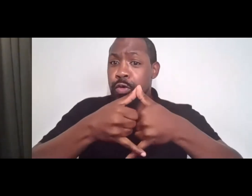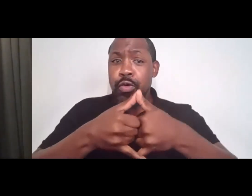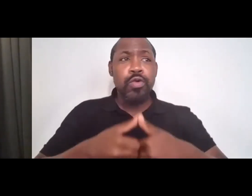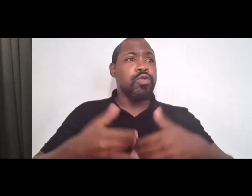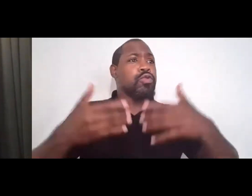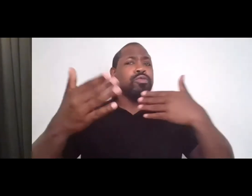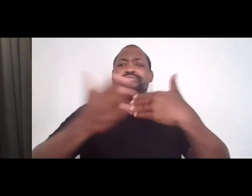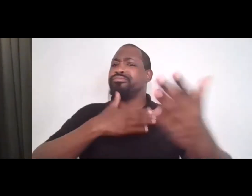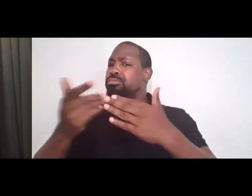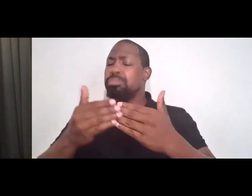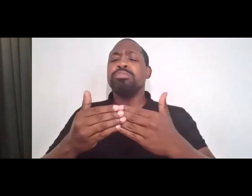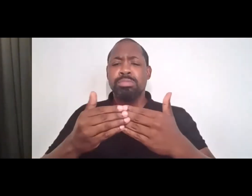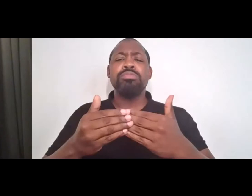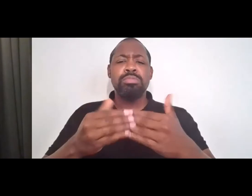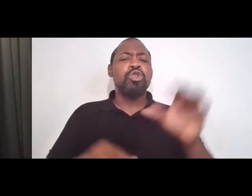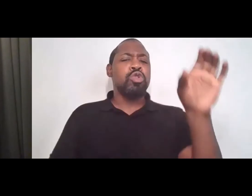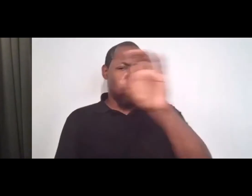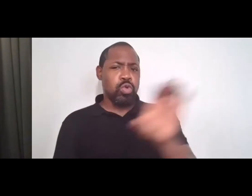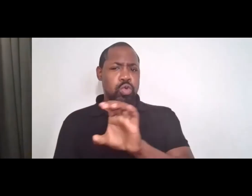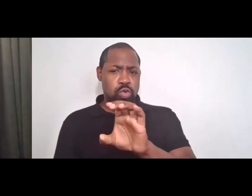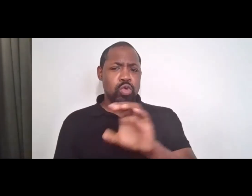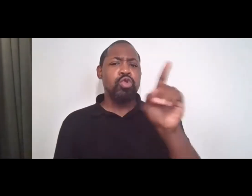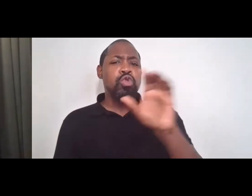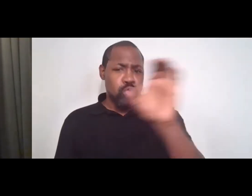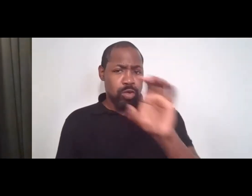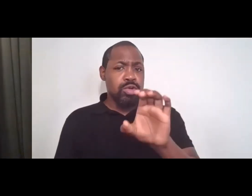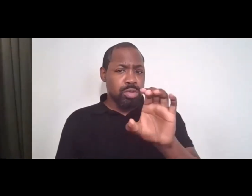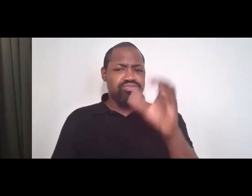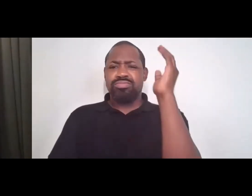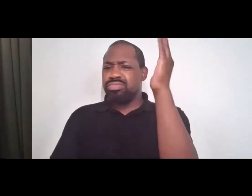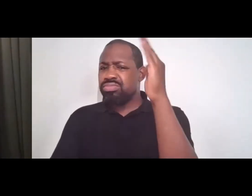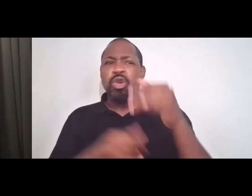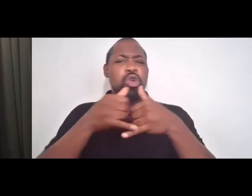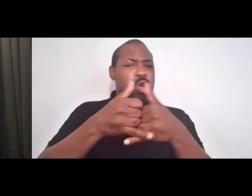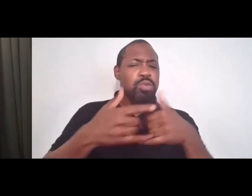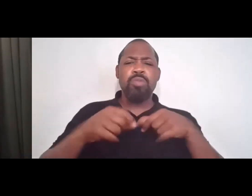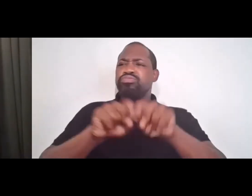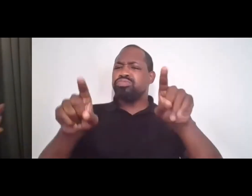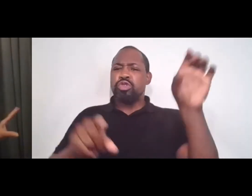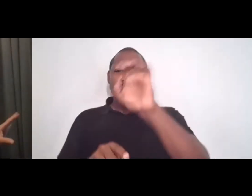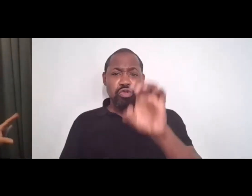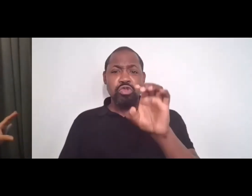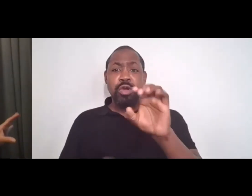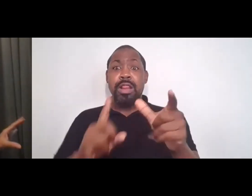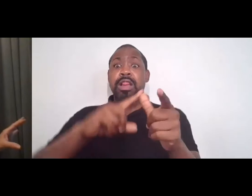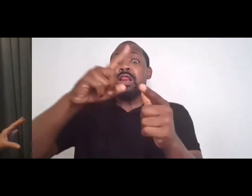people speaking, there'd be awards given in person, and also there'd be Zoom. So people at home could observe